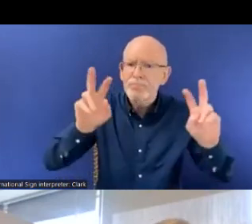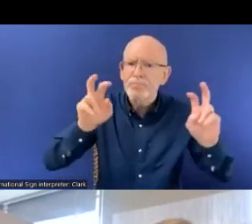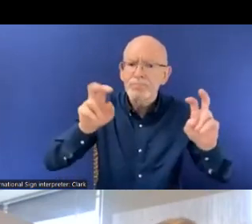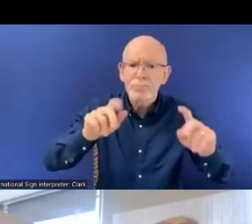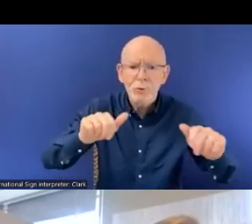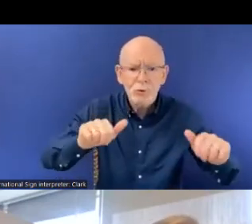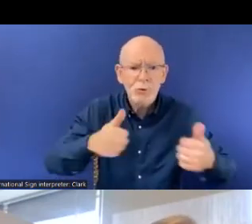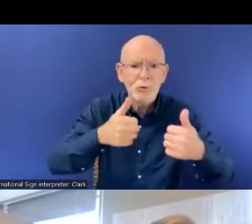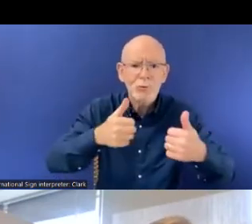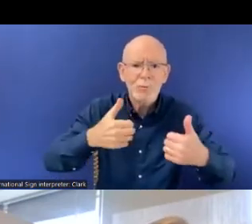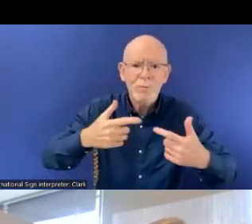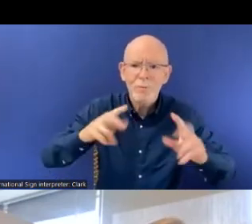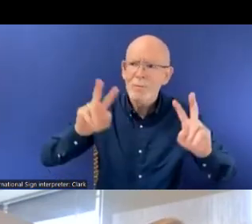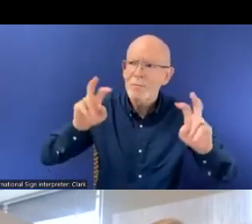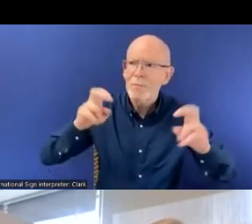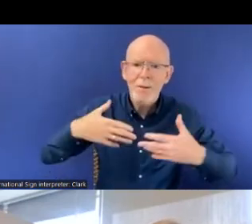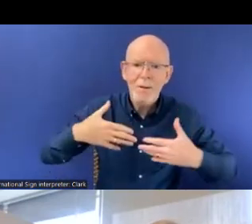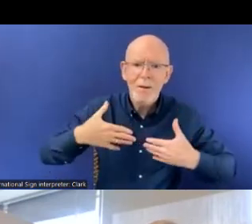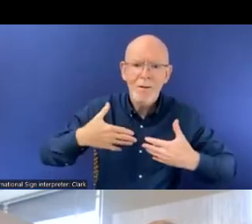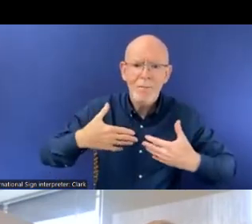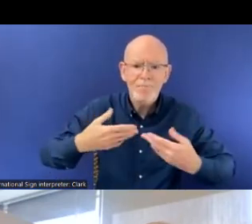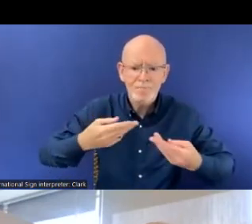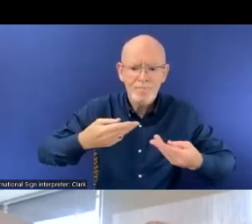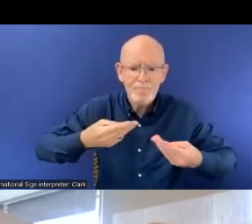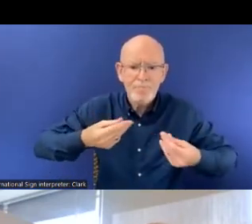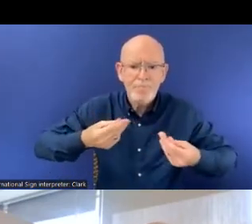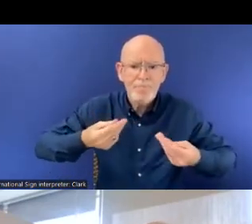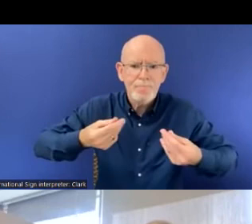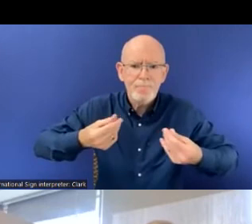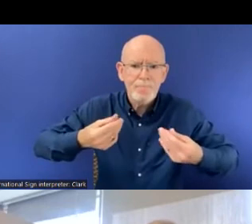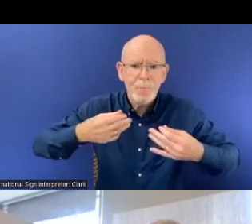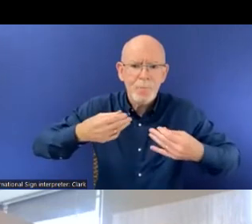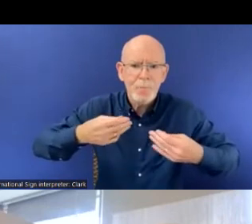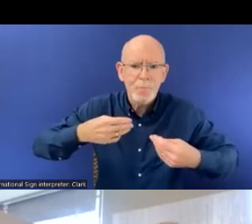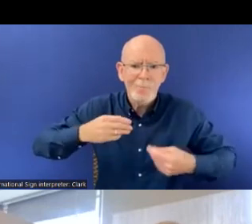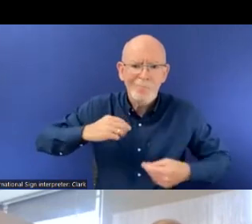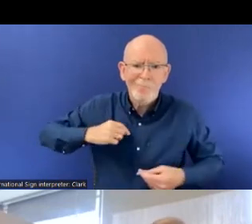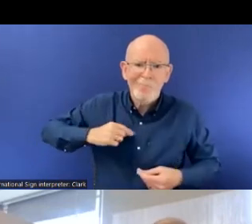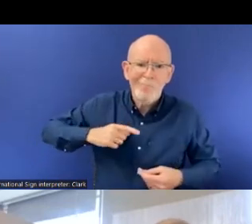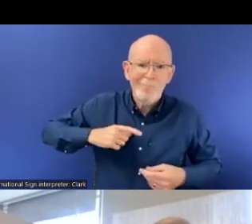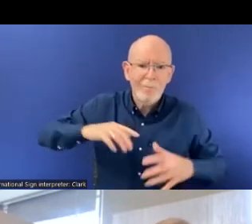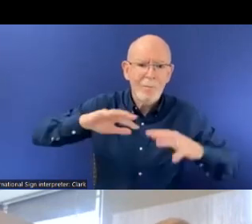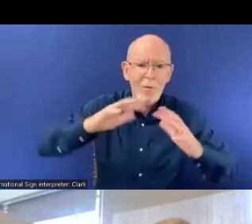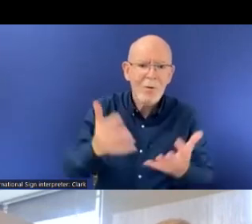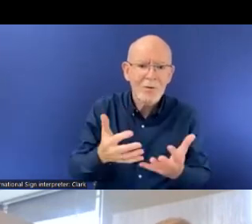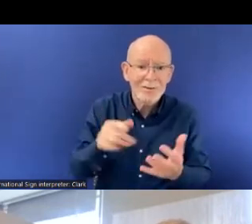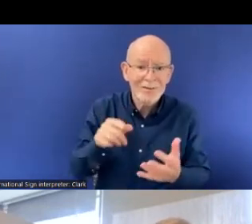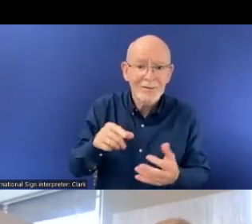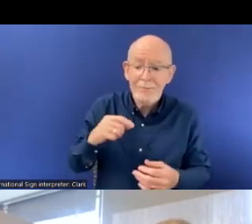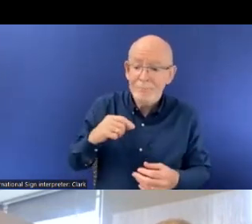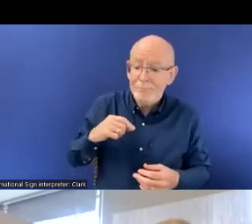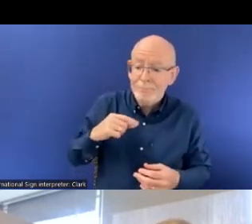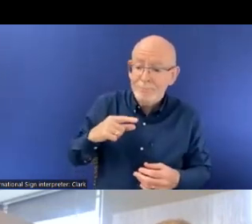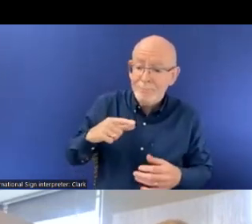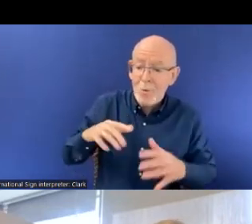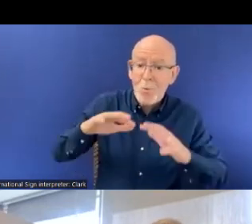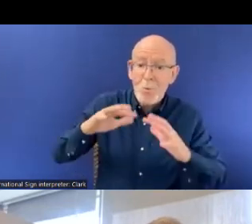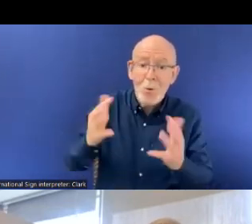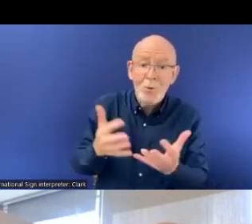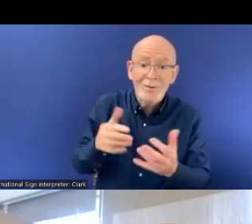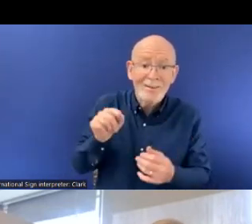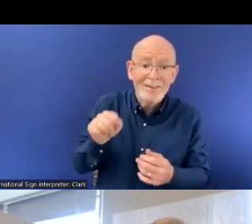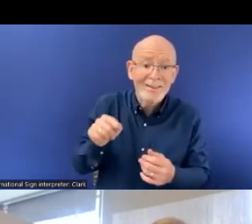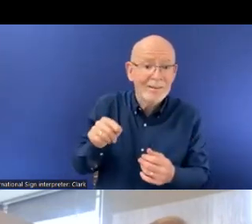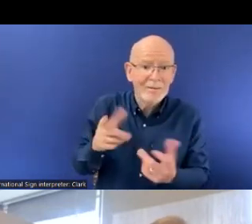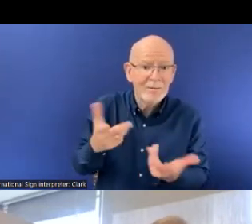is the future earnings of the labor force. And human capital wealth is by far the largest components of the wealth of nations. And it